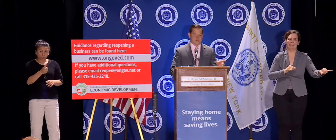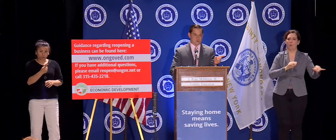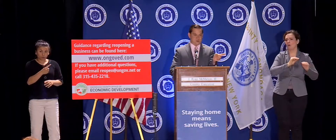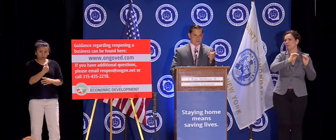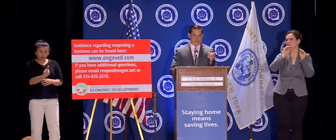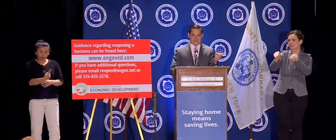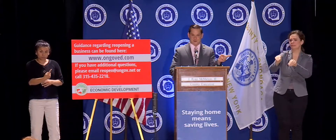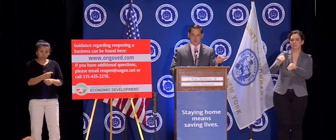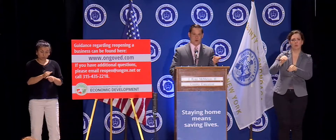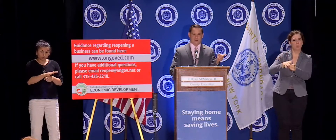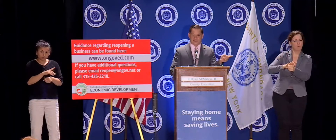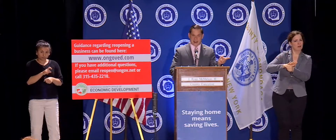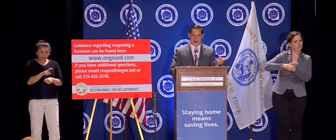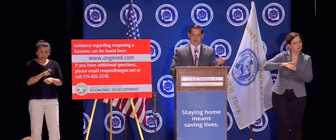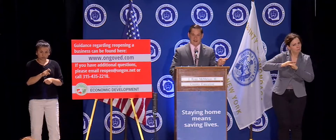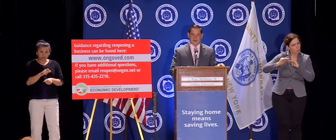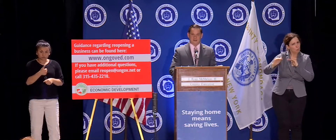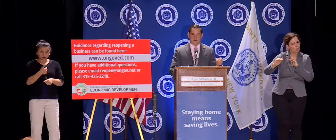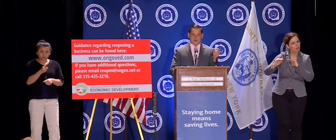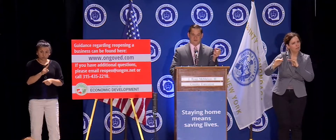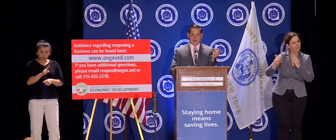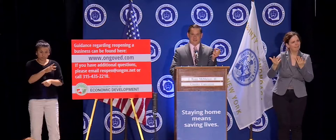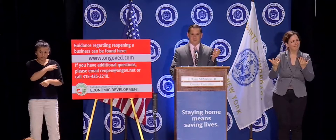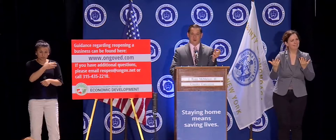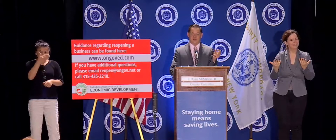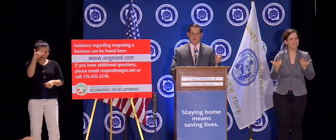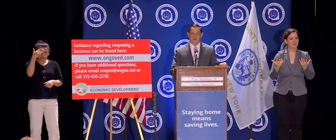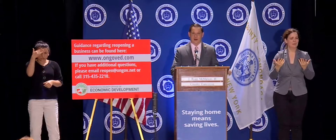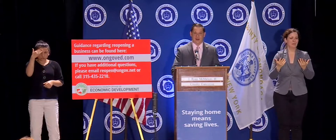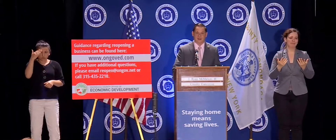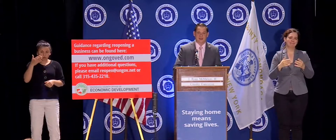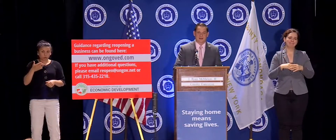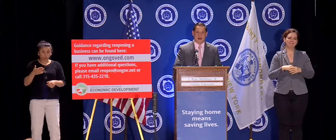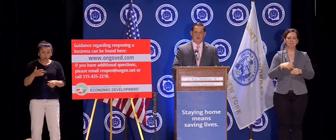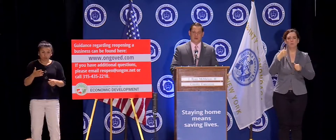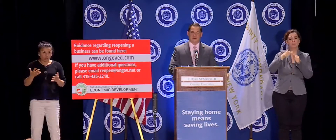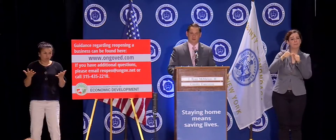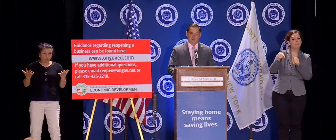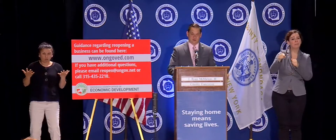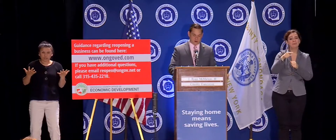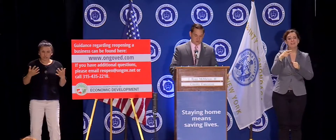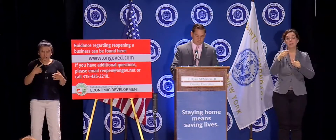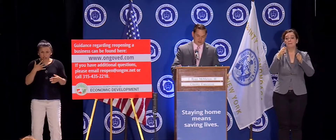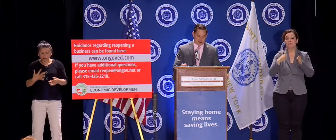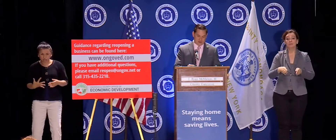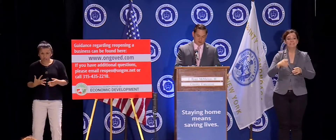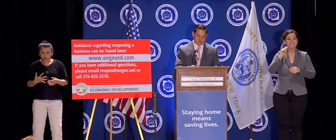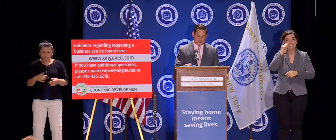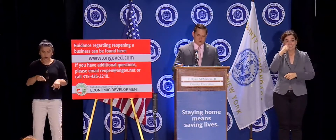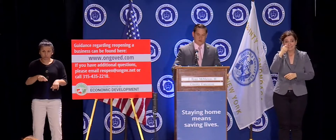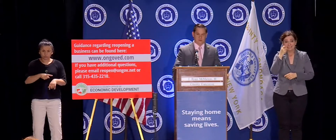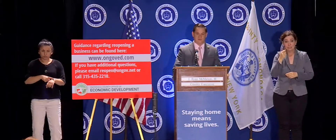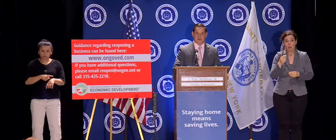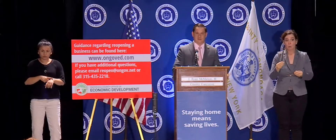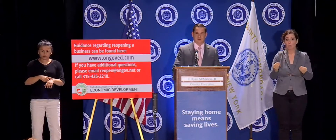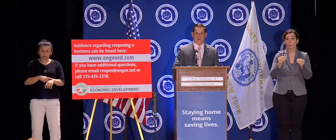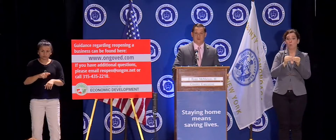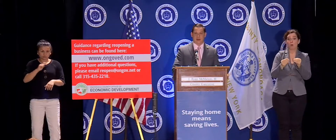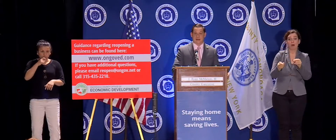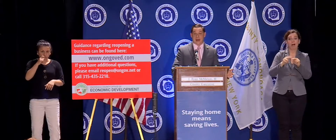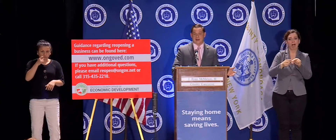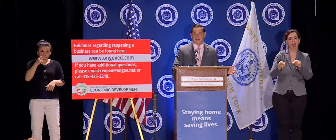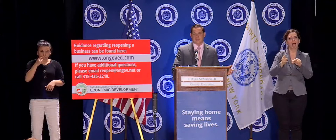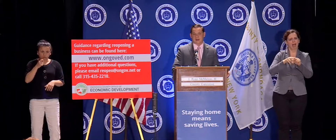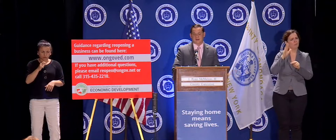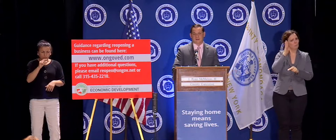that's because we're only testing 200 a day. So your infection rate was so high. Now we have our 3-day average, lowest infection rate